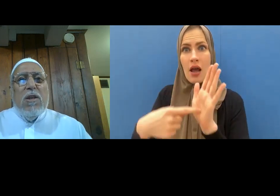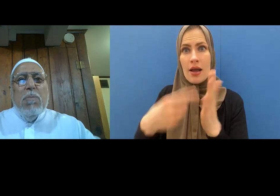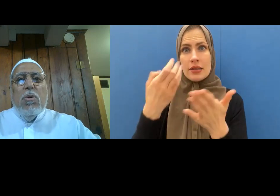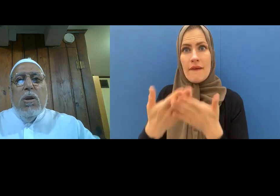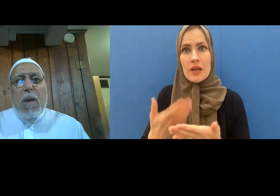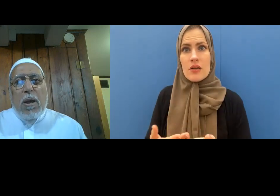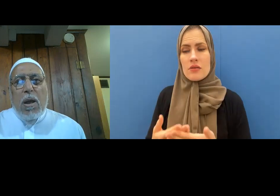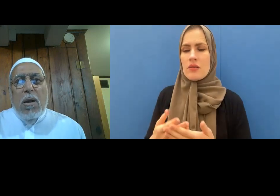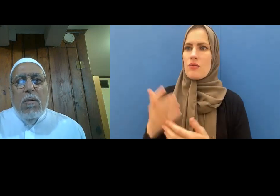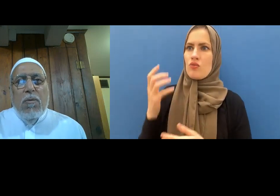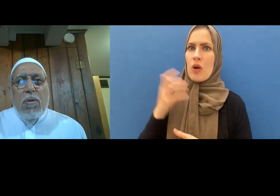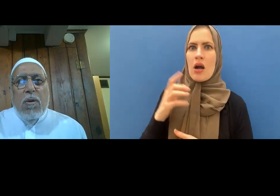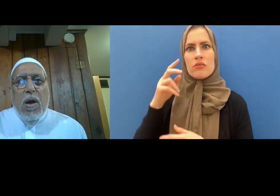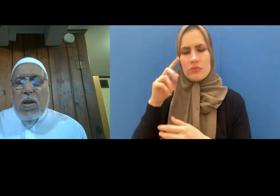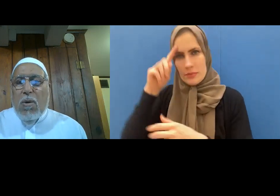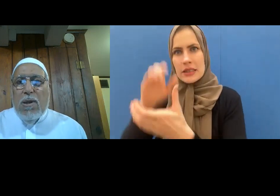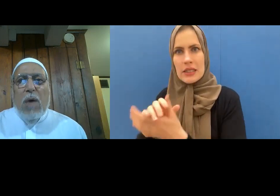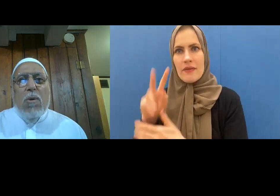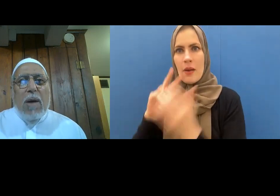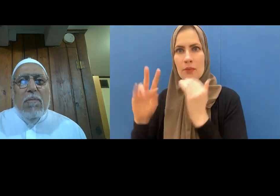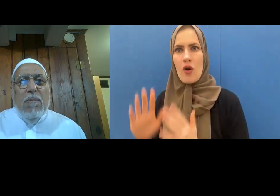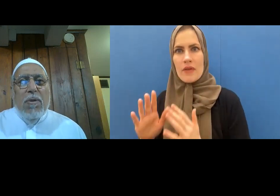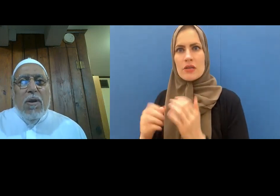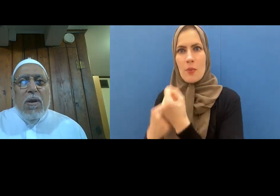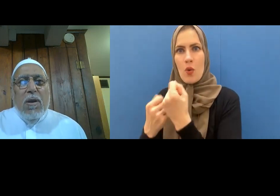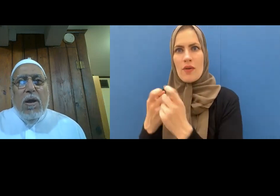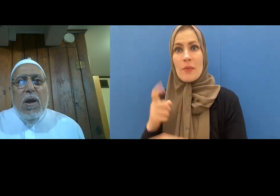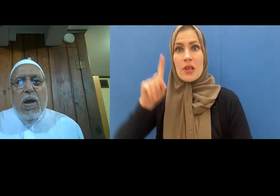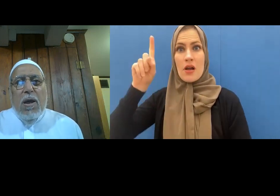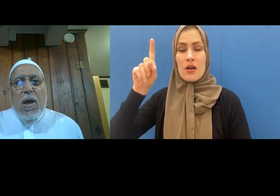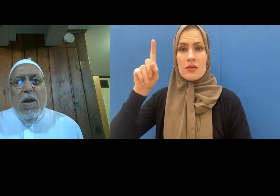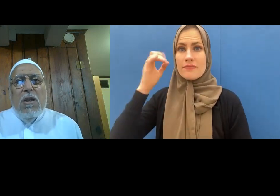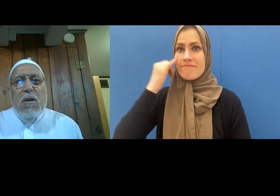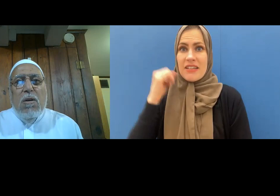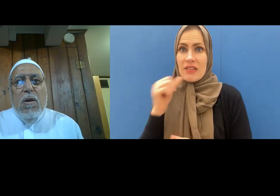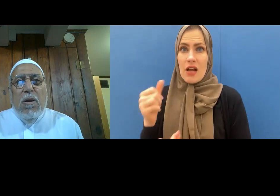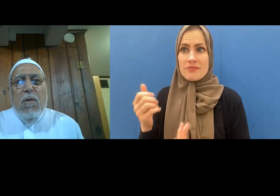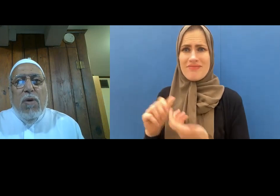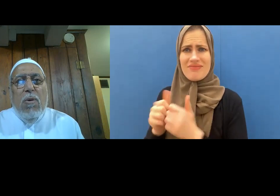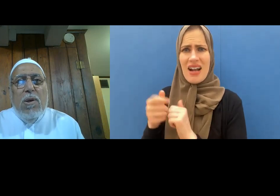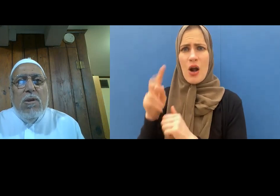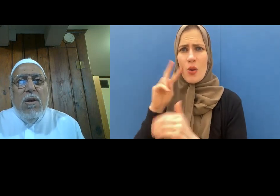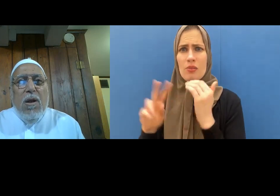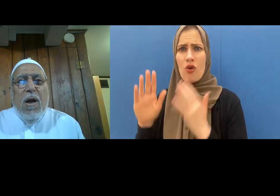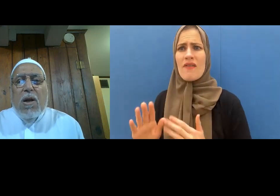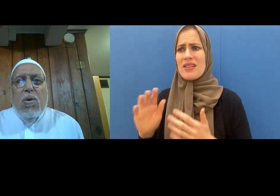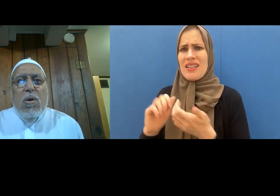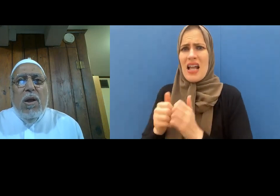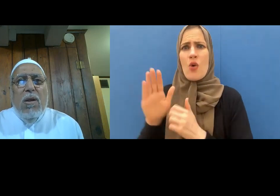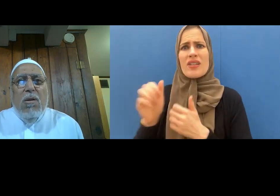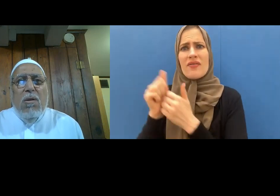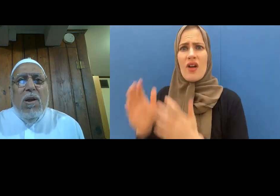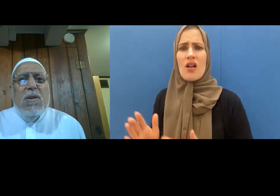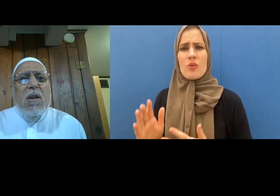prophet is supported by Allah. Otherwise, how come he and his followers are